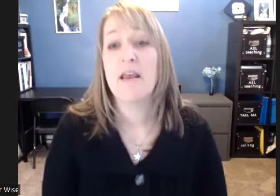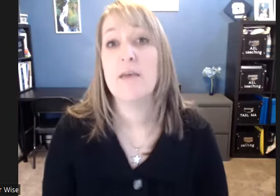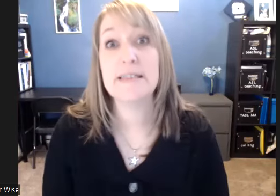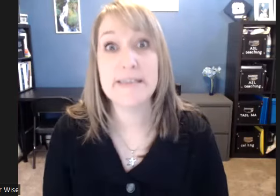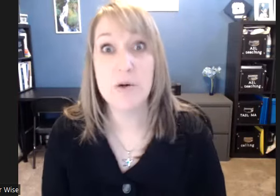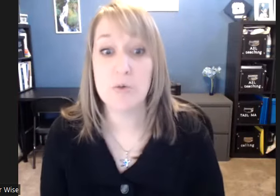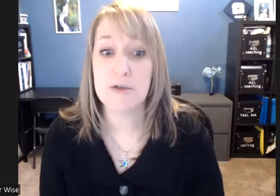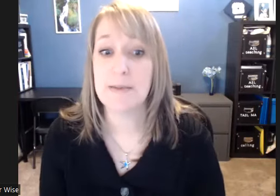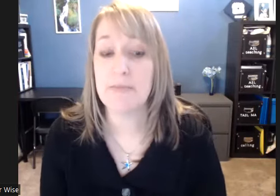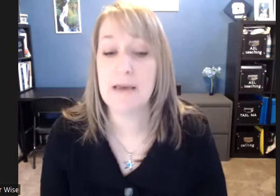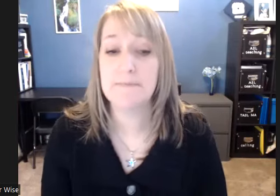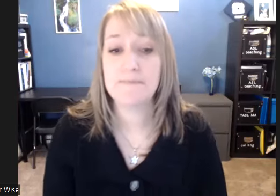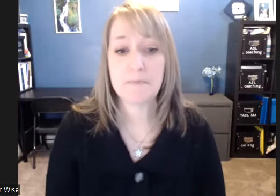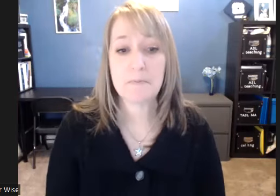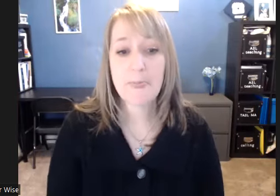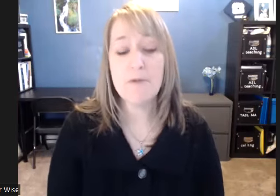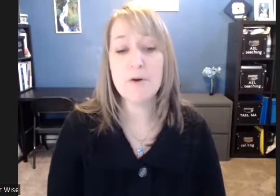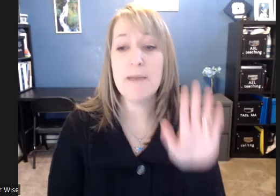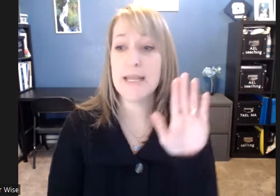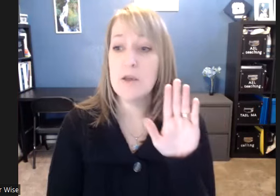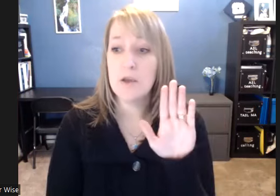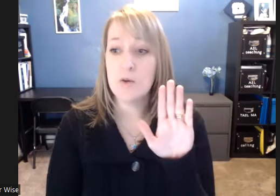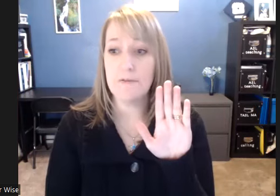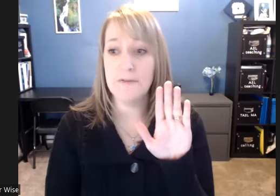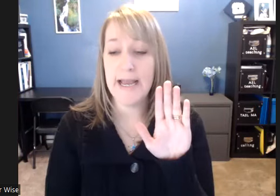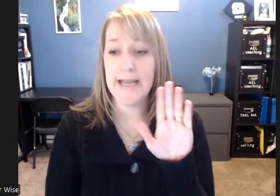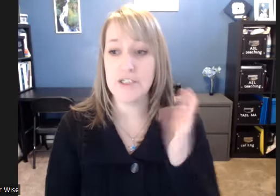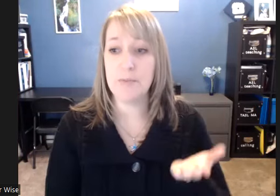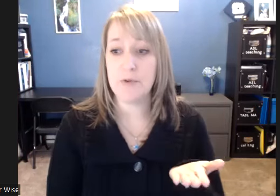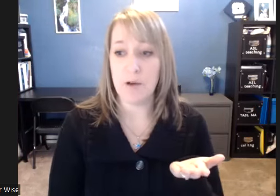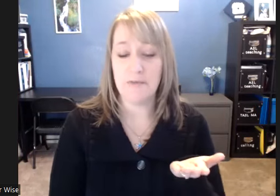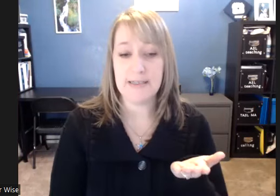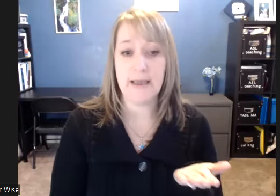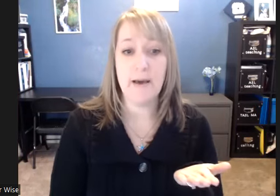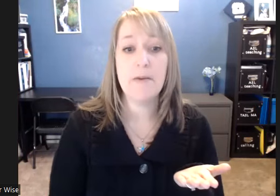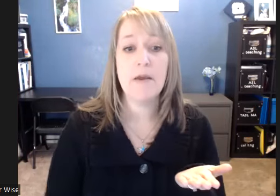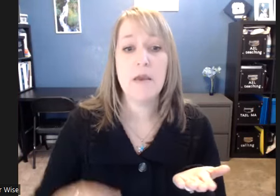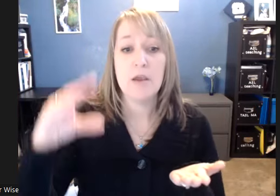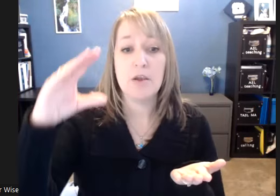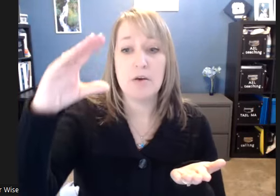It means someone or something. For money, you want a flat hand shape with your palm facing up.